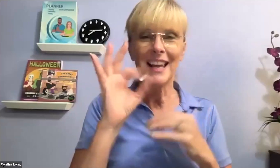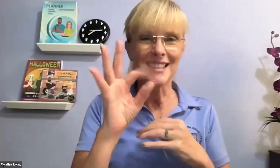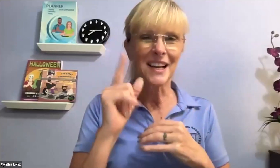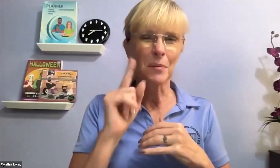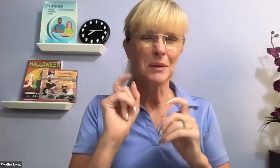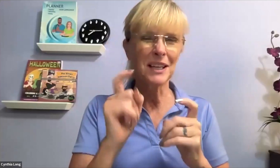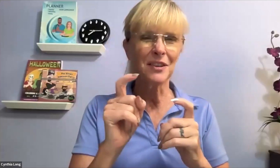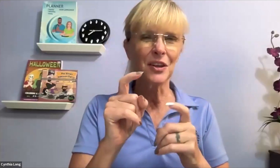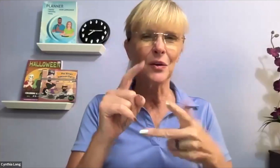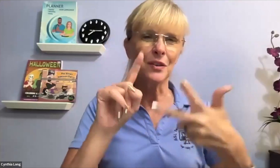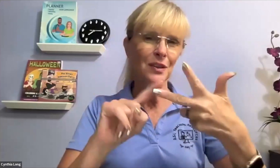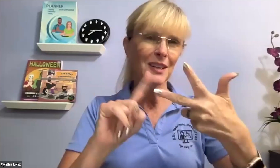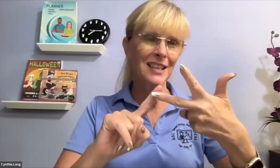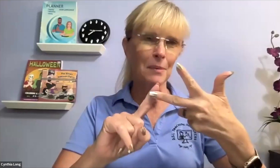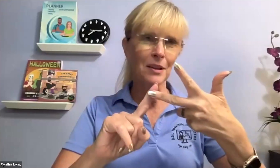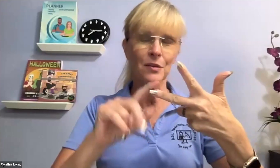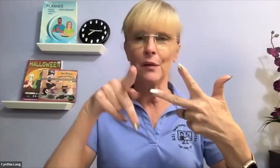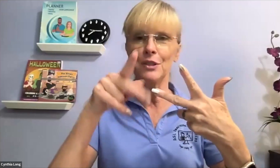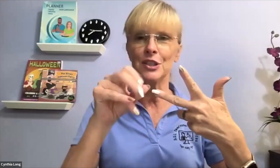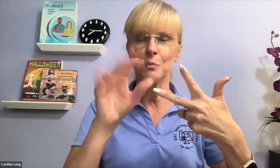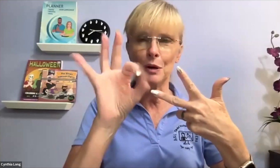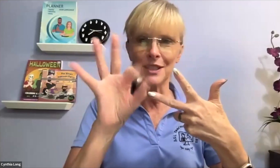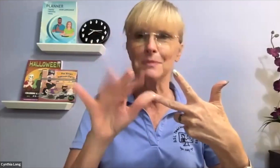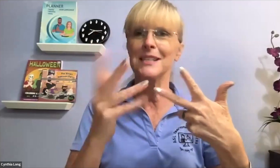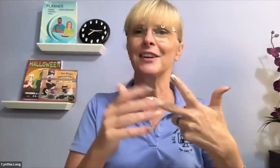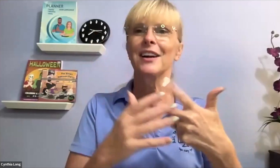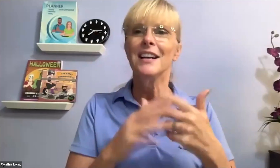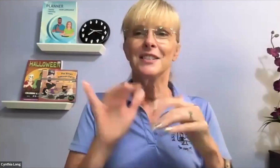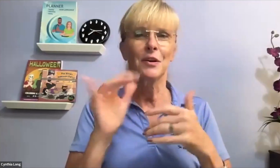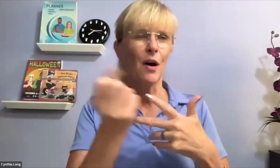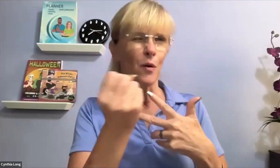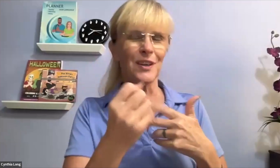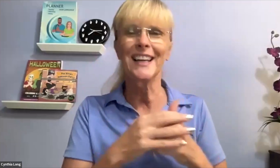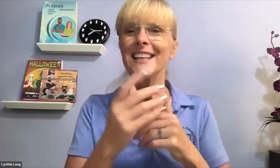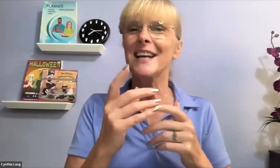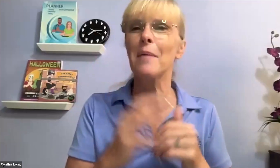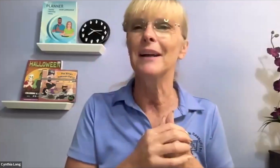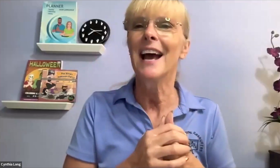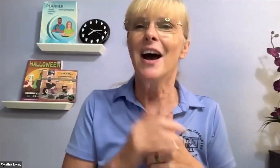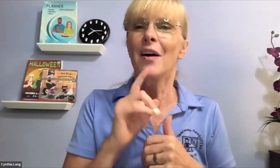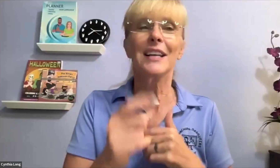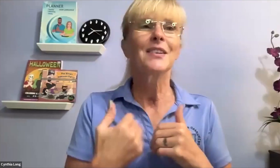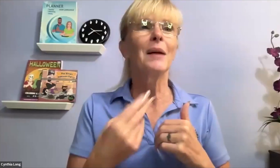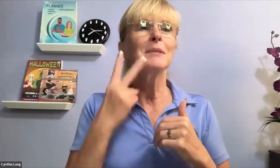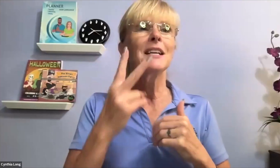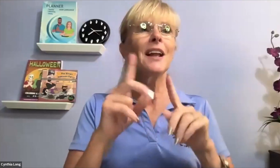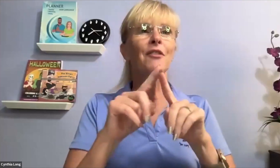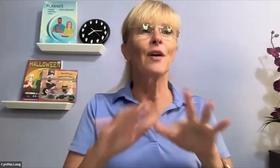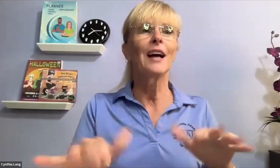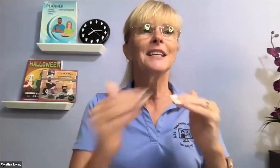hints that I'm going to be giving you on topic 3, which is the pro tips here. So hold on, it is coming. Okay, so I'm seeing a variety